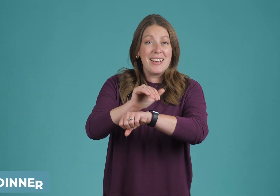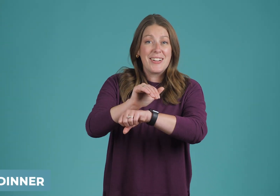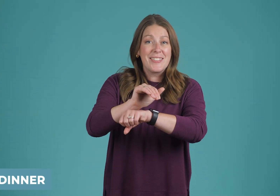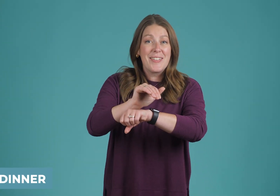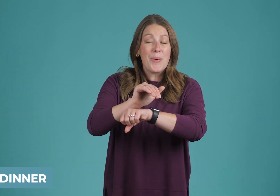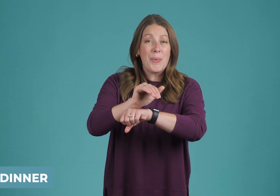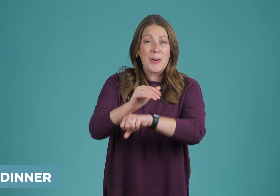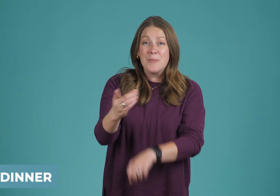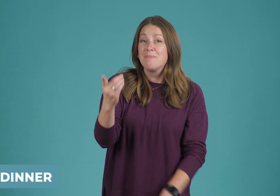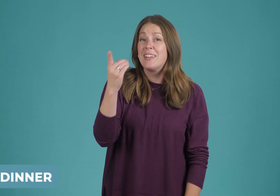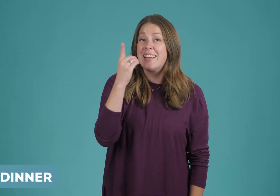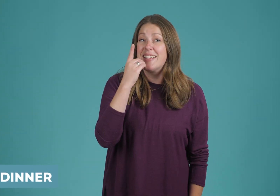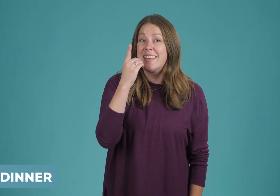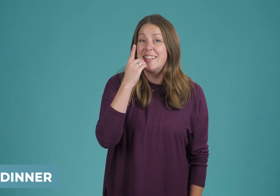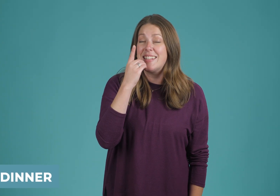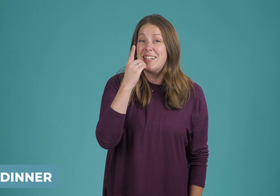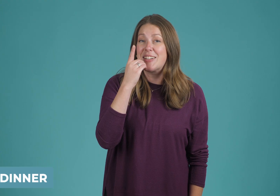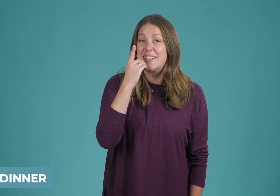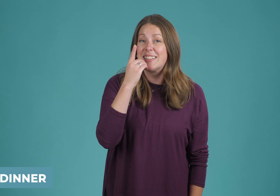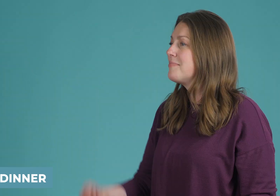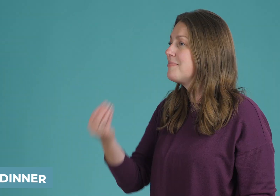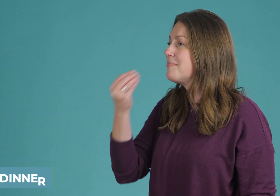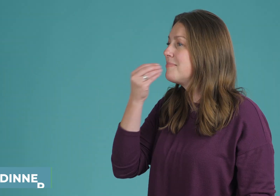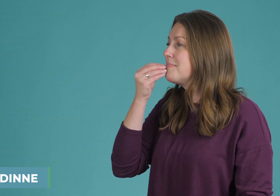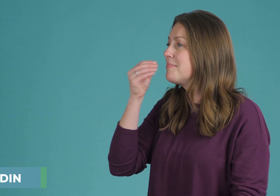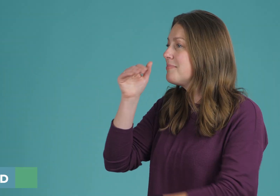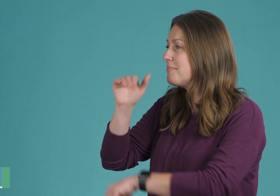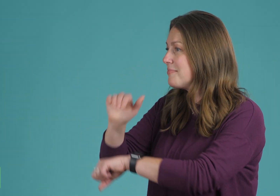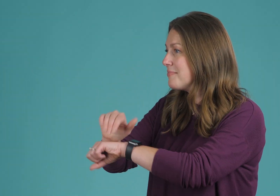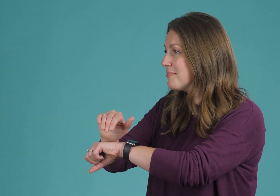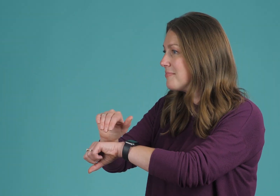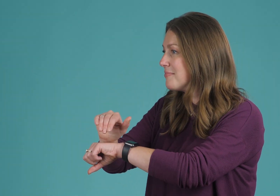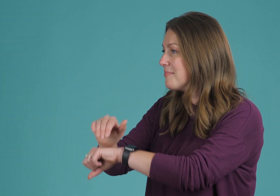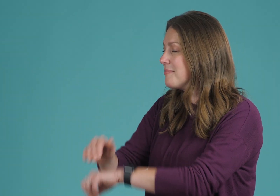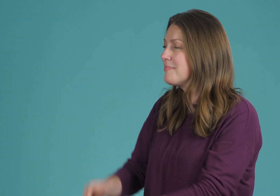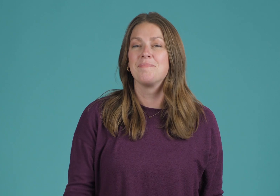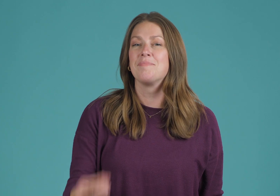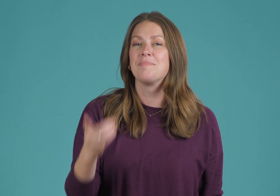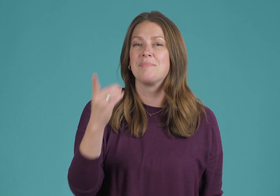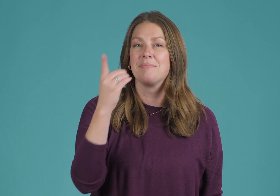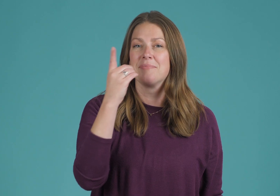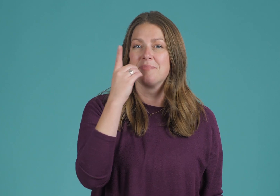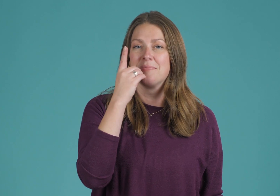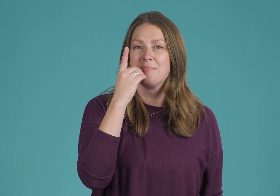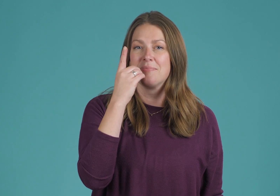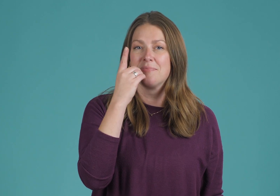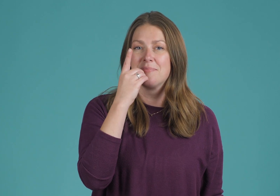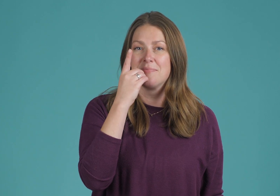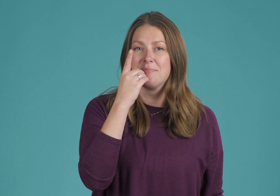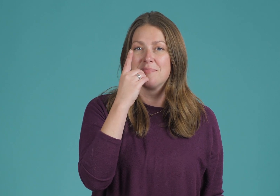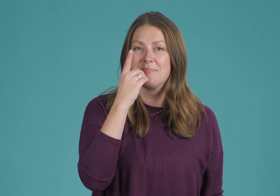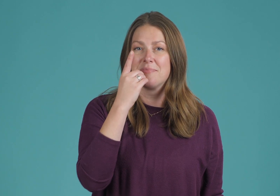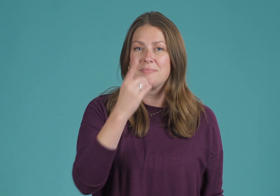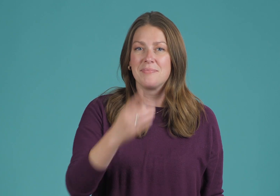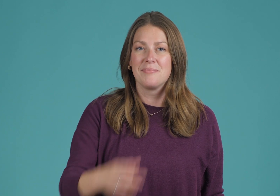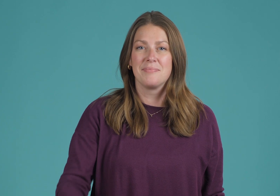Dinner or dinner. Eating at night or a D right up to your